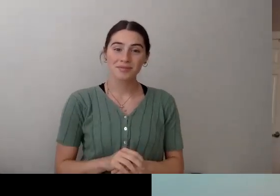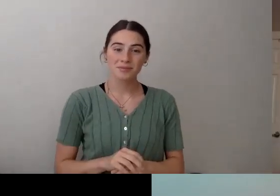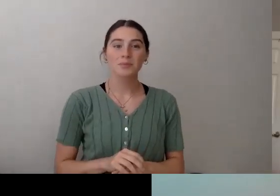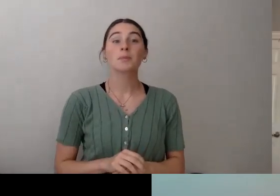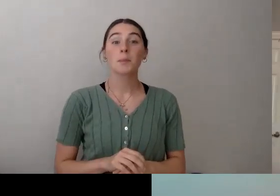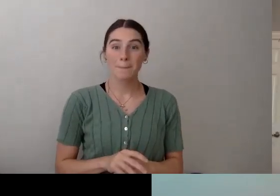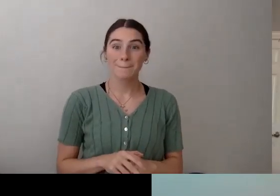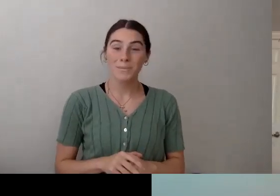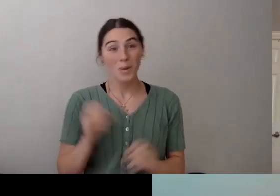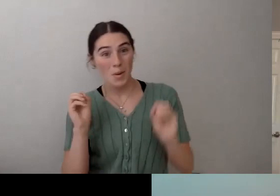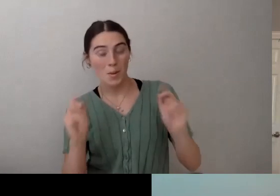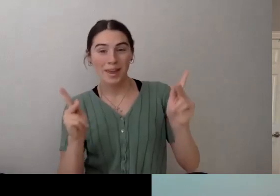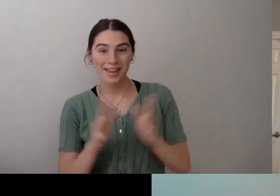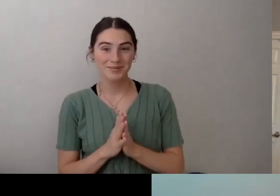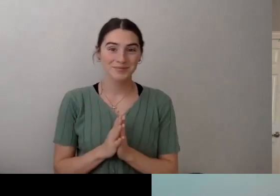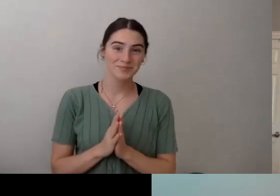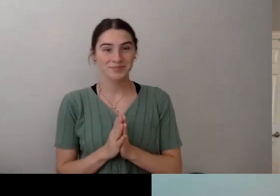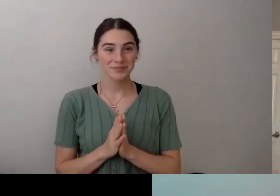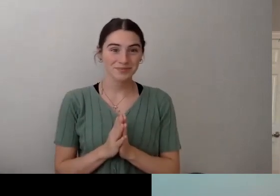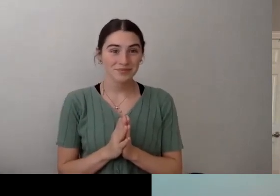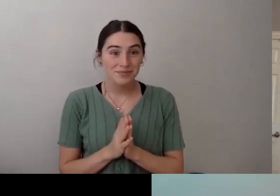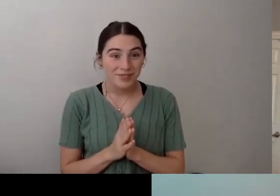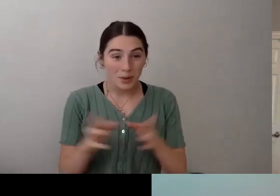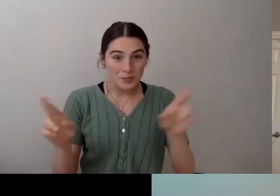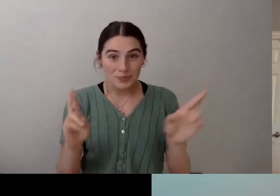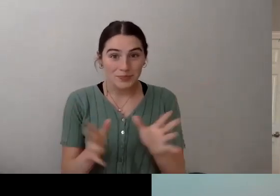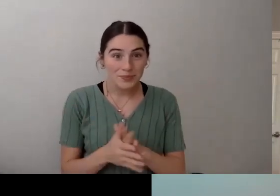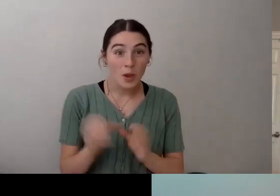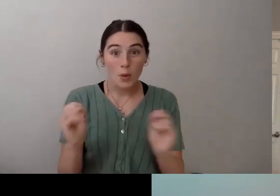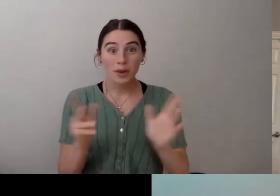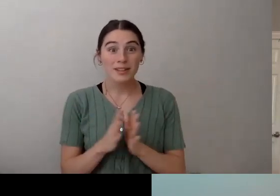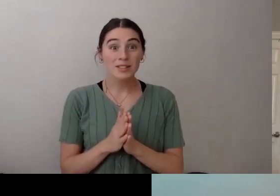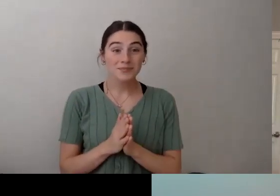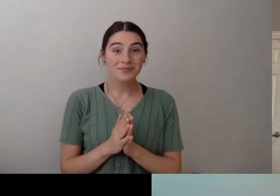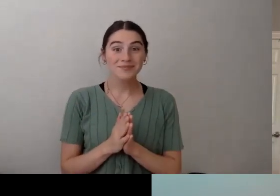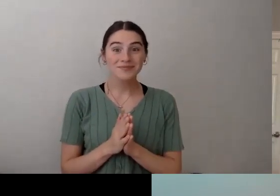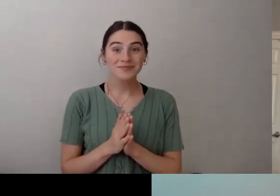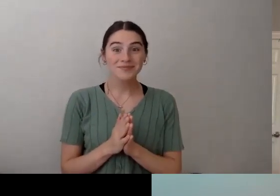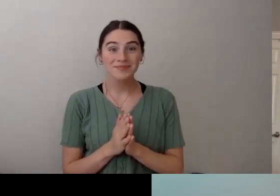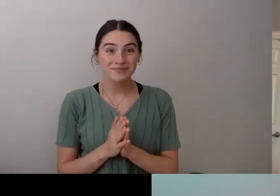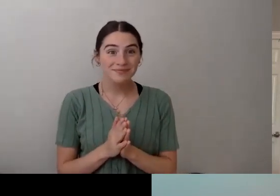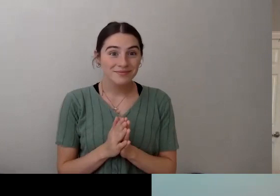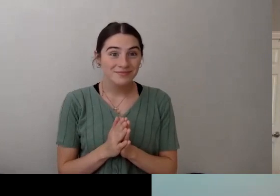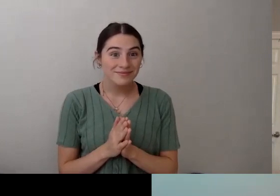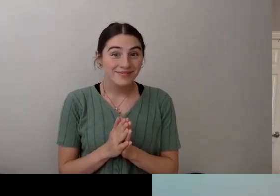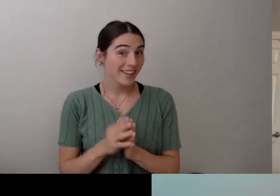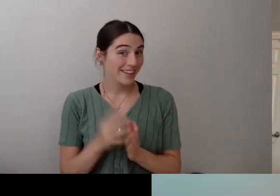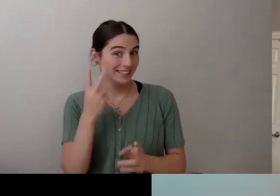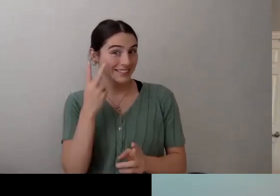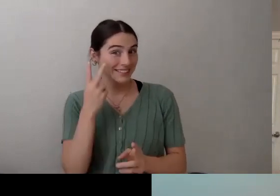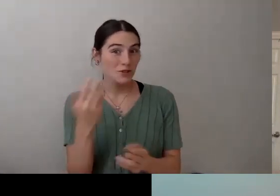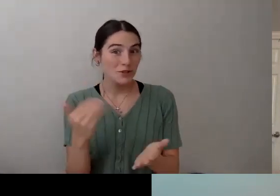All right. Okay, let's put this down here. Okay, so nice to see you